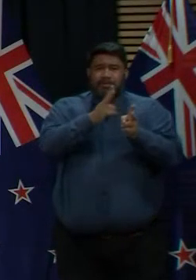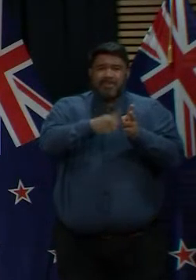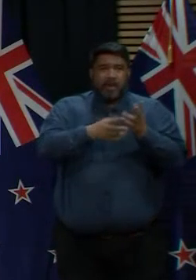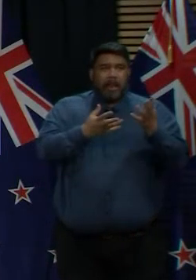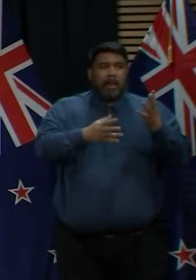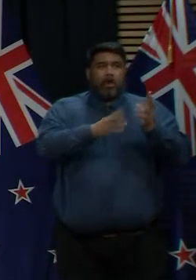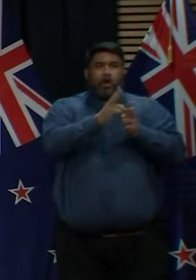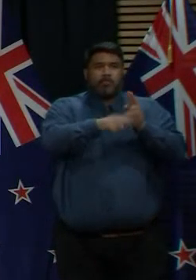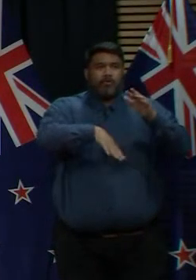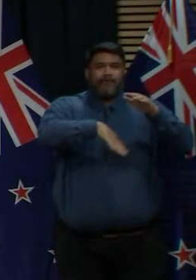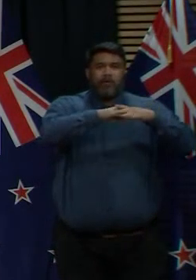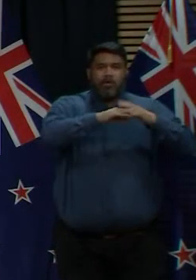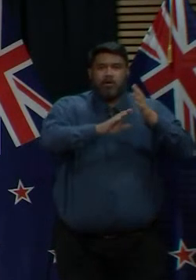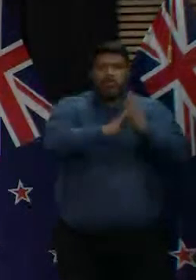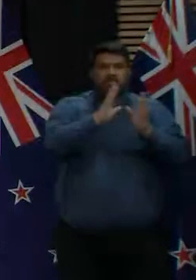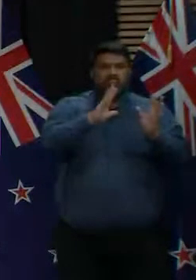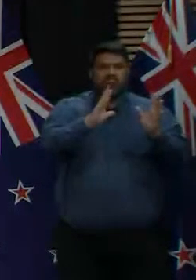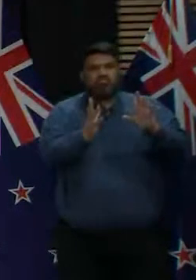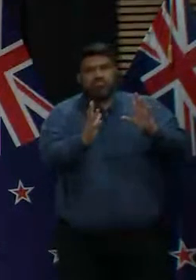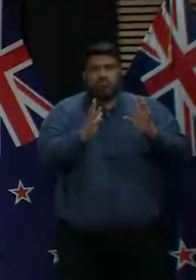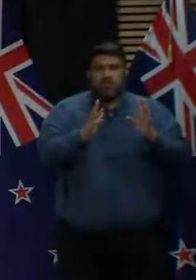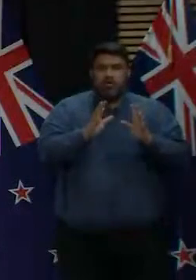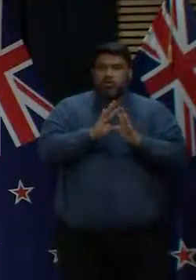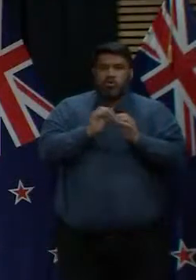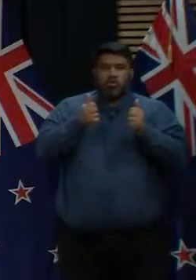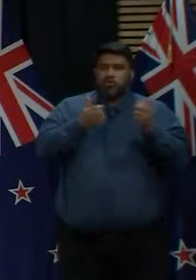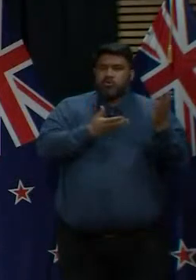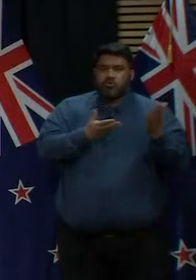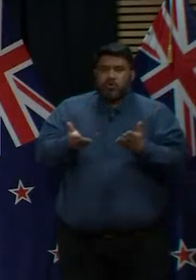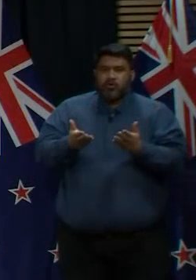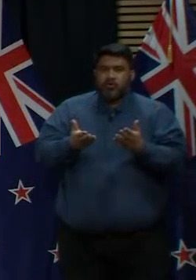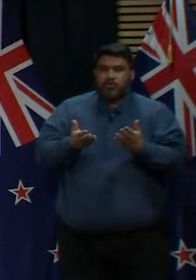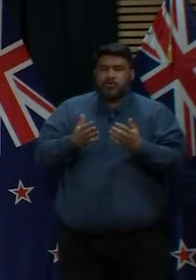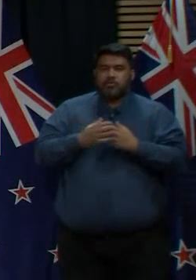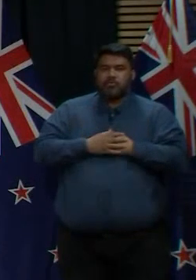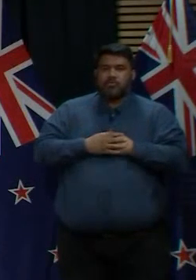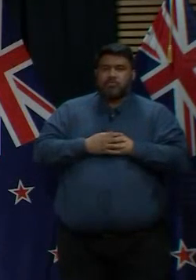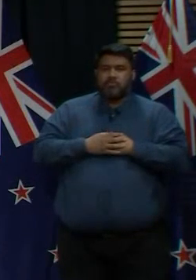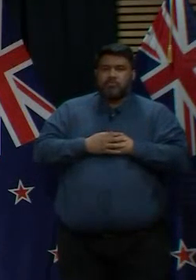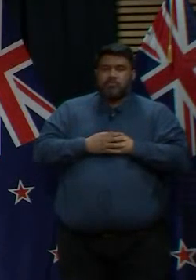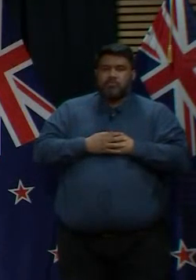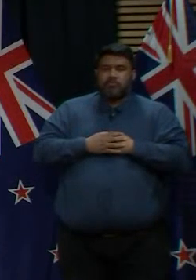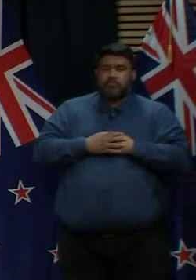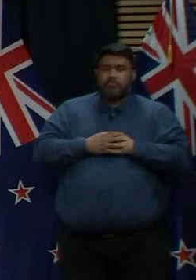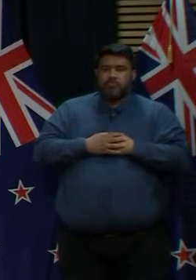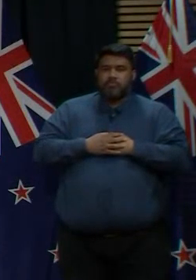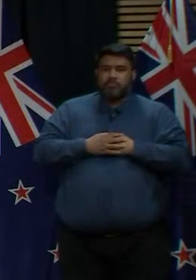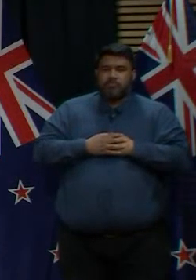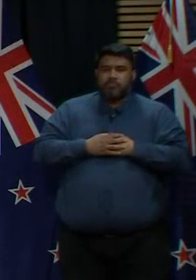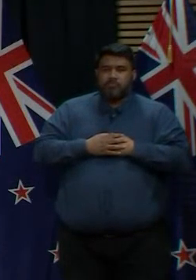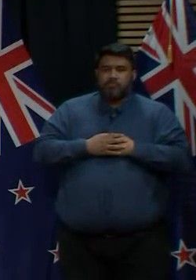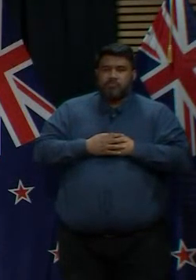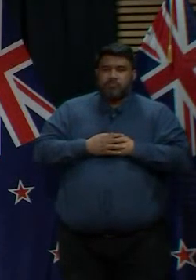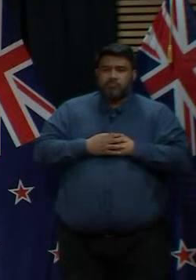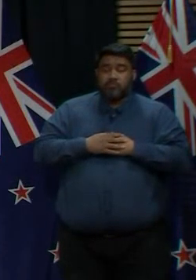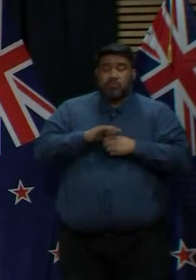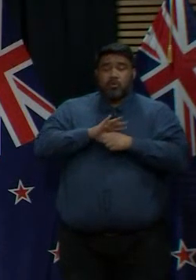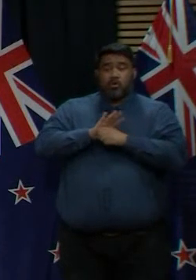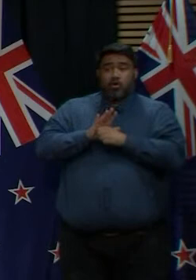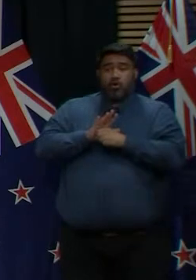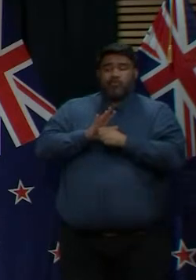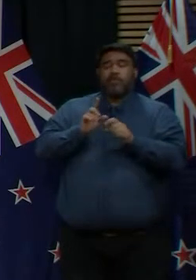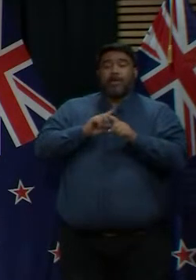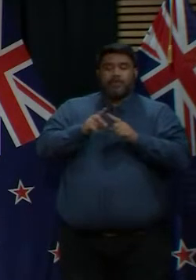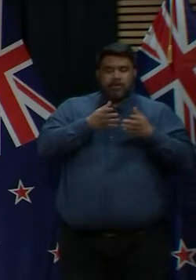we have to use alongside them need to be as disruptive as the ones we've had to use till now. They could, for instance, be